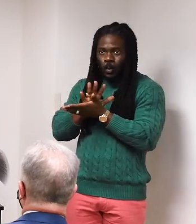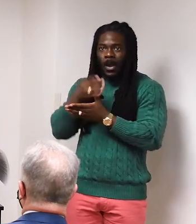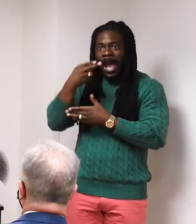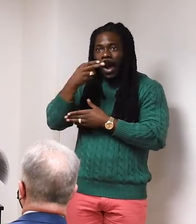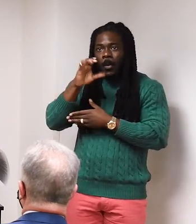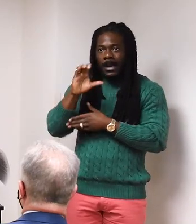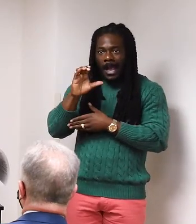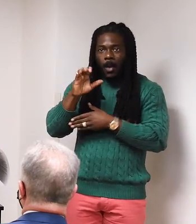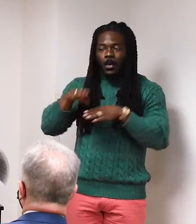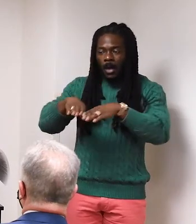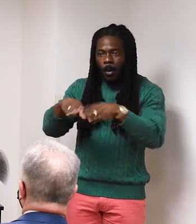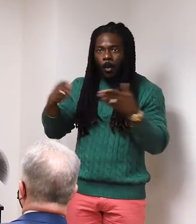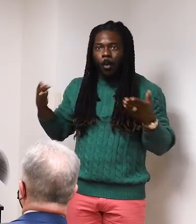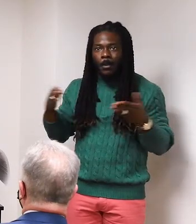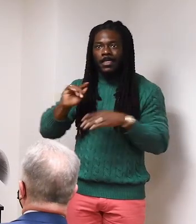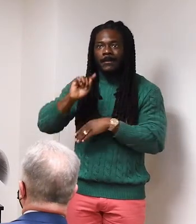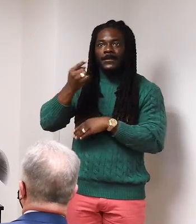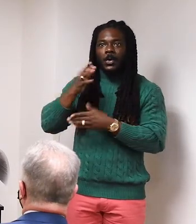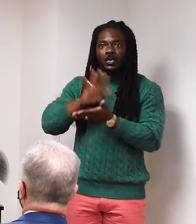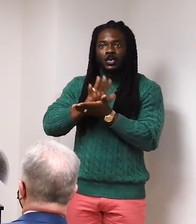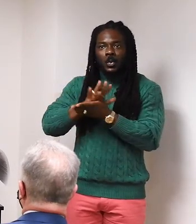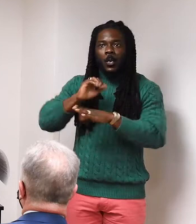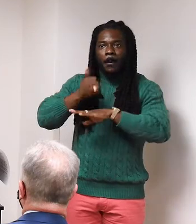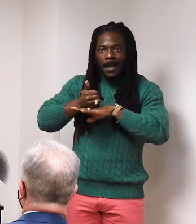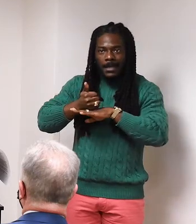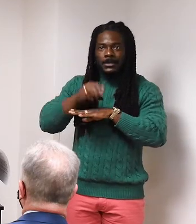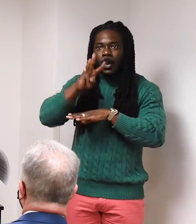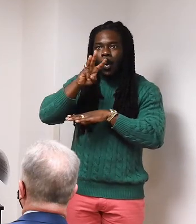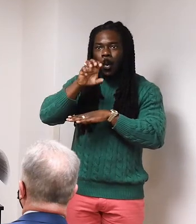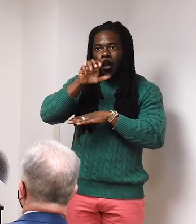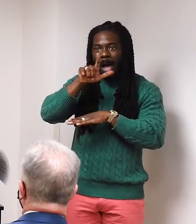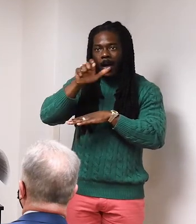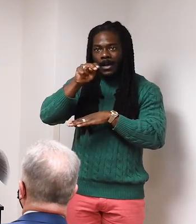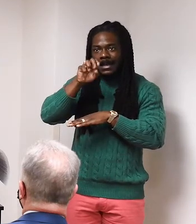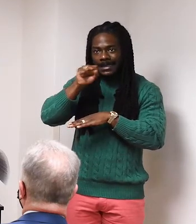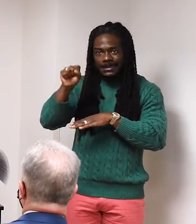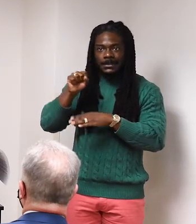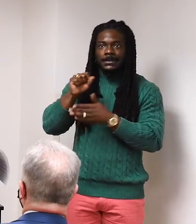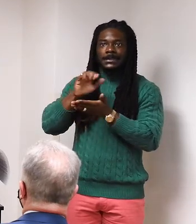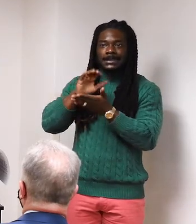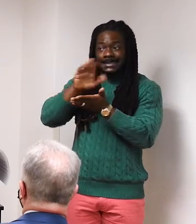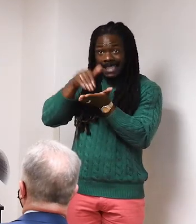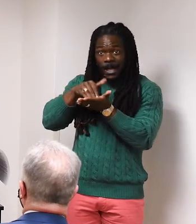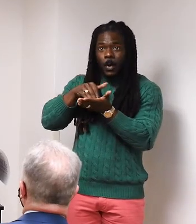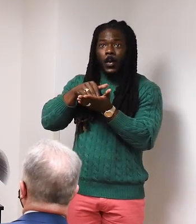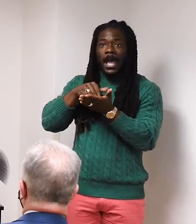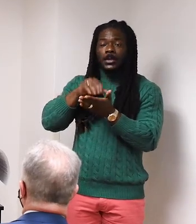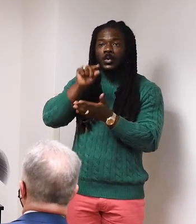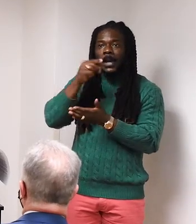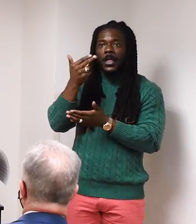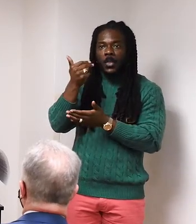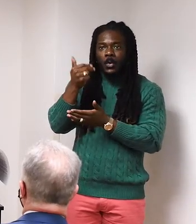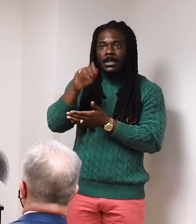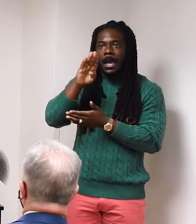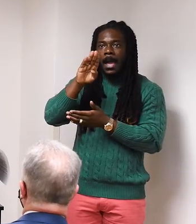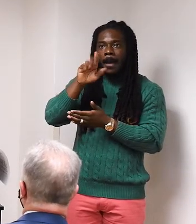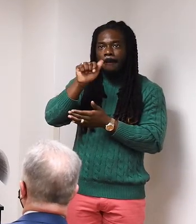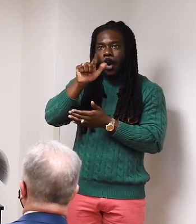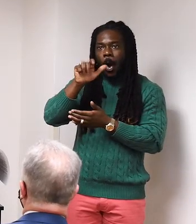Howard County opened the first school-based wellness center in 2013 at Bowman Bridge Elementary